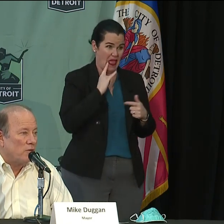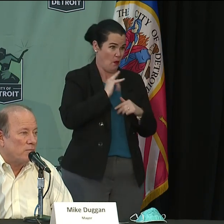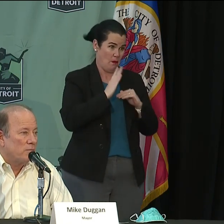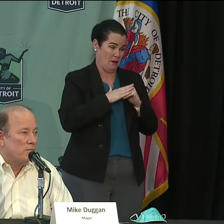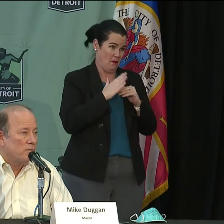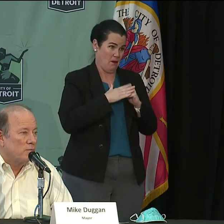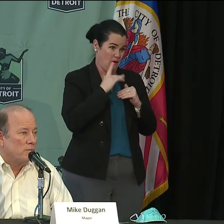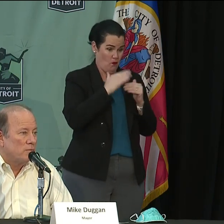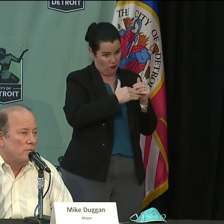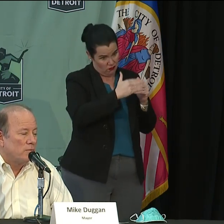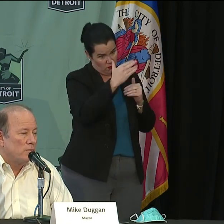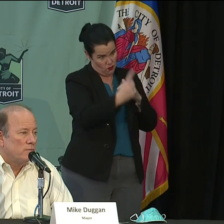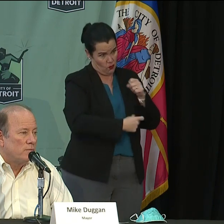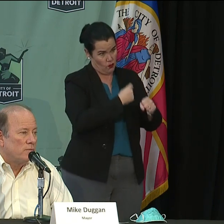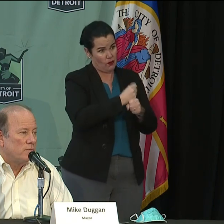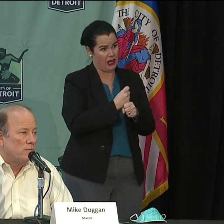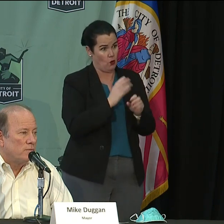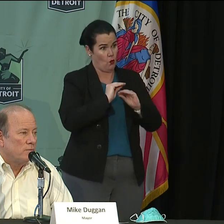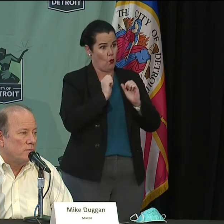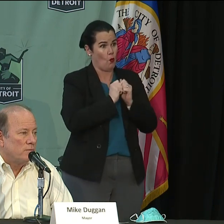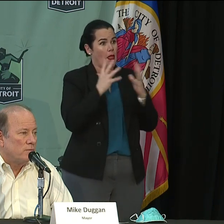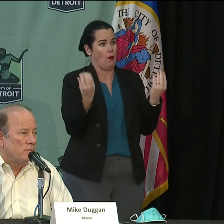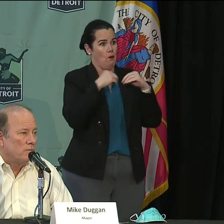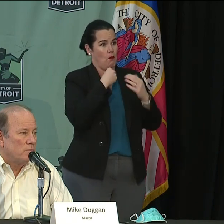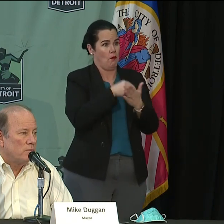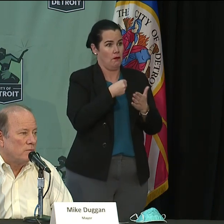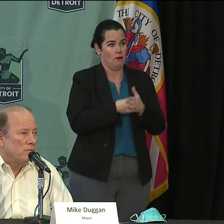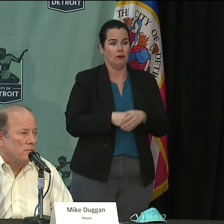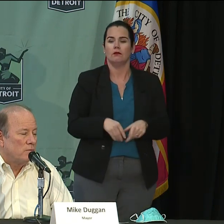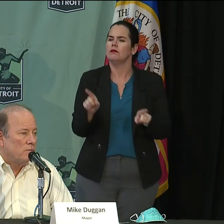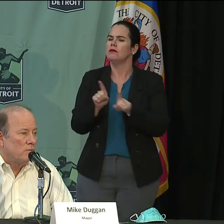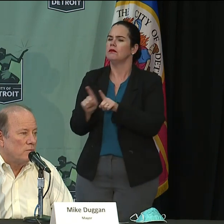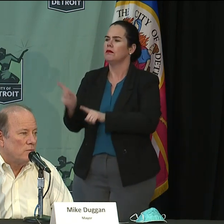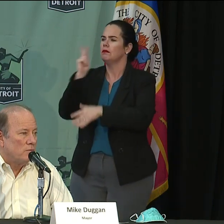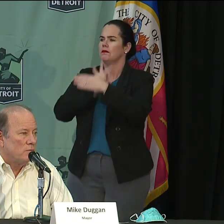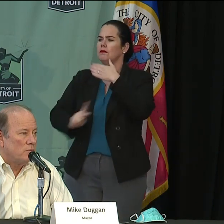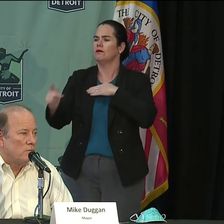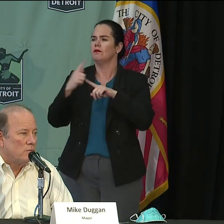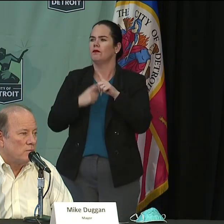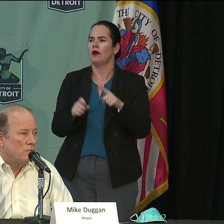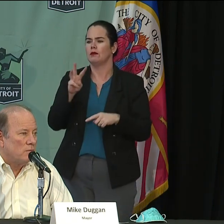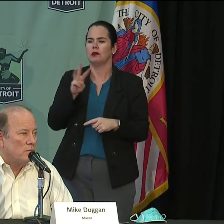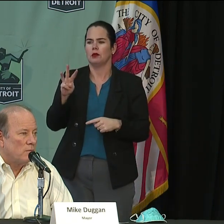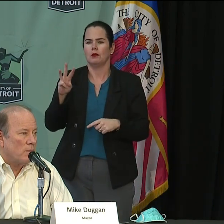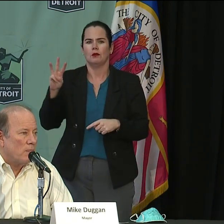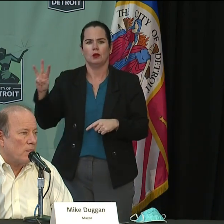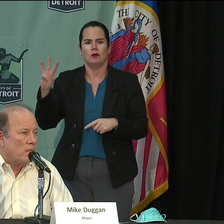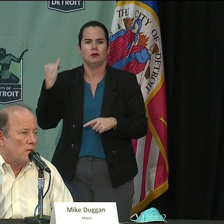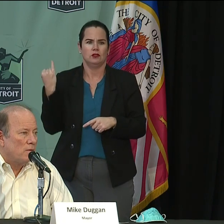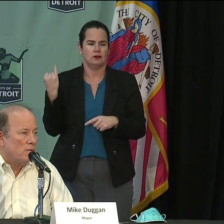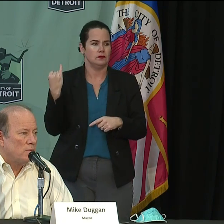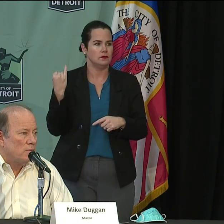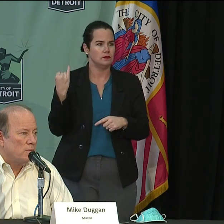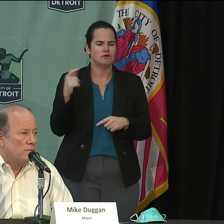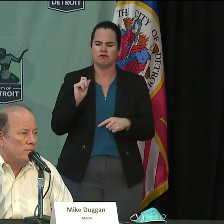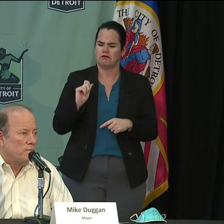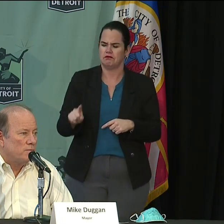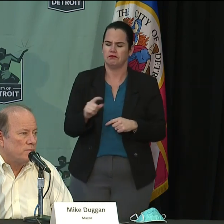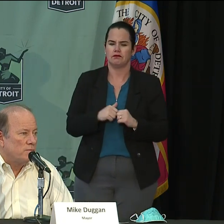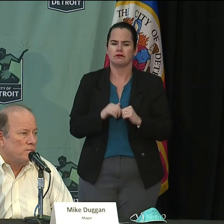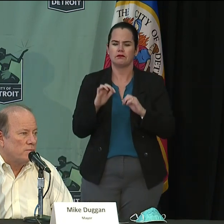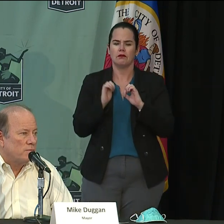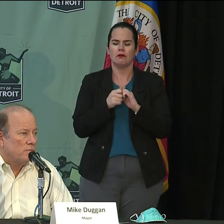next year. Okay. And lastly, a couple of forward-looking questions from John Hewitt at WWJ. Wants to know how you gauge